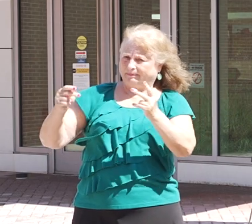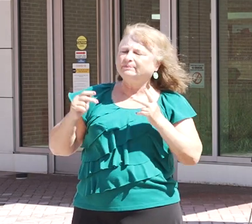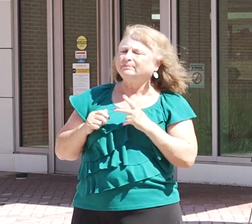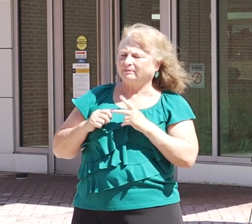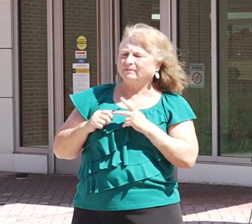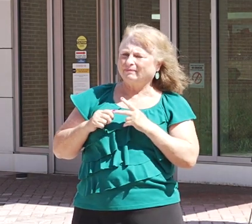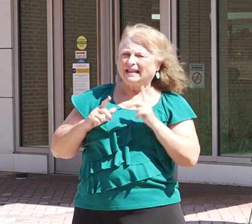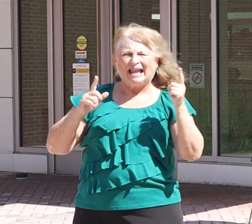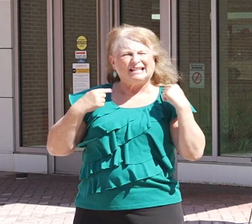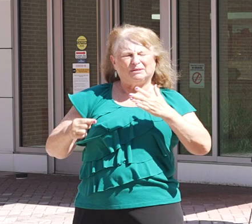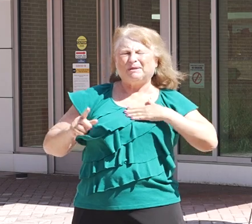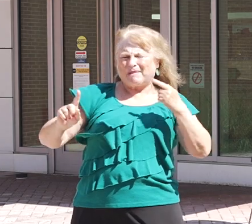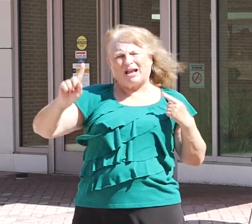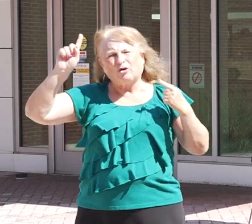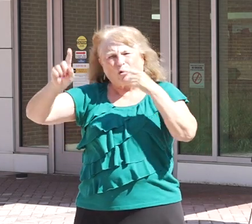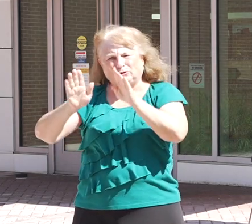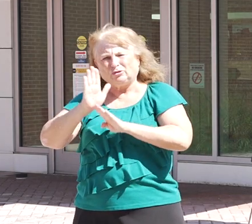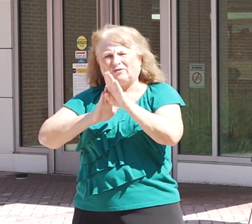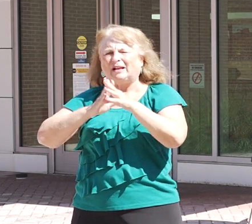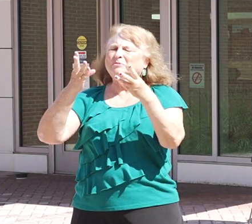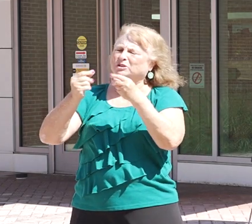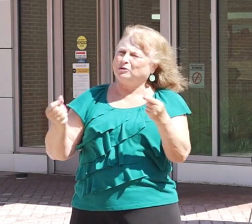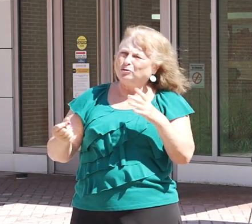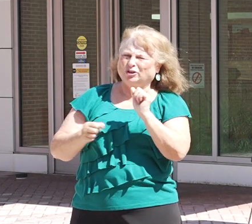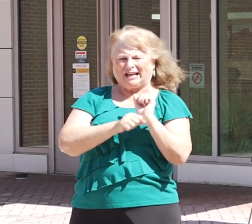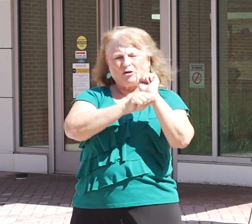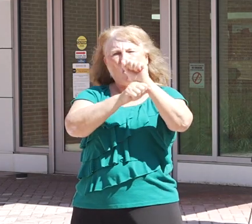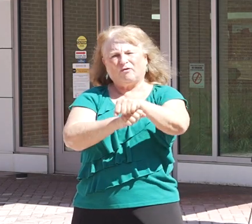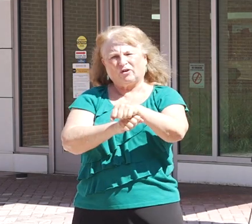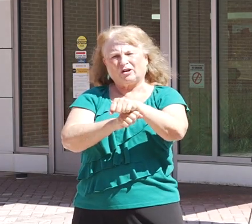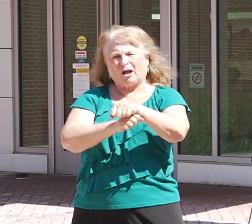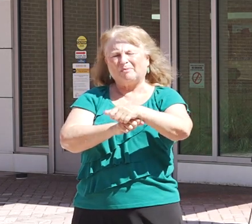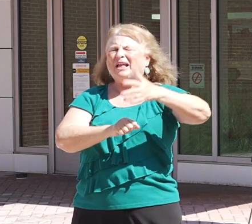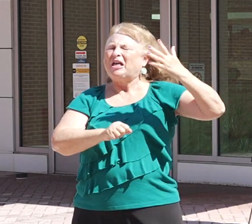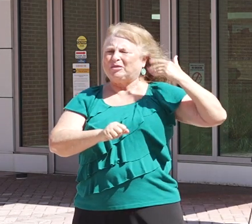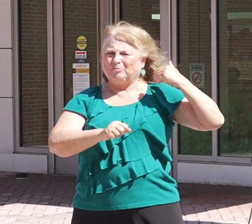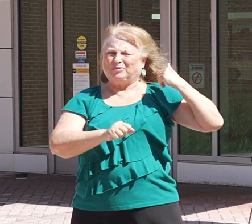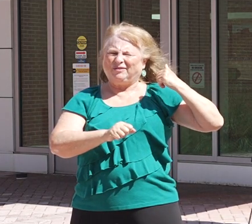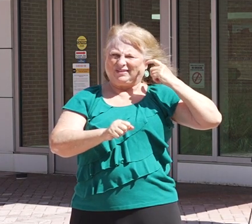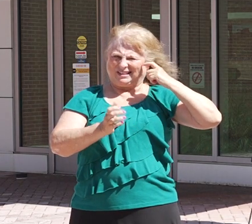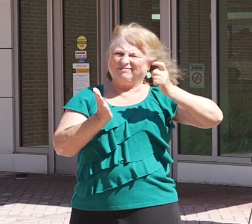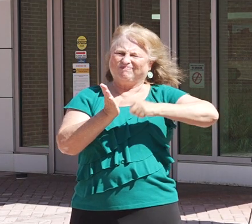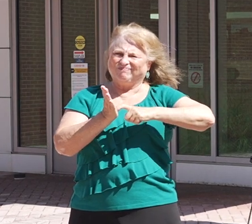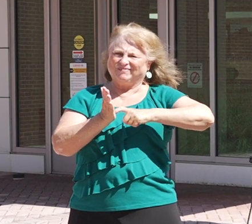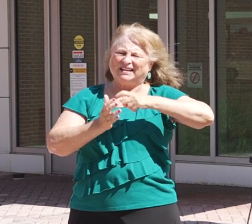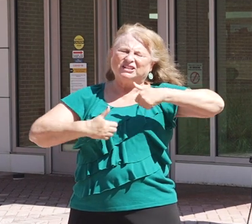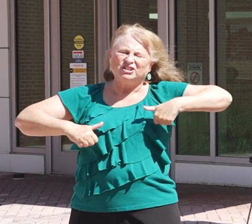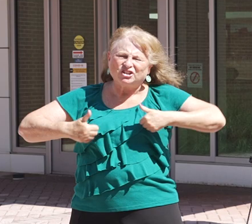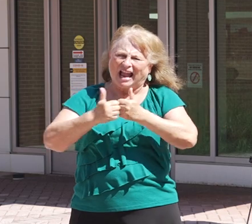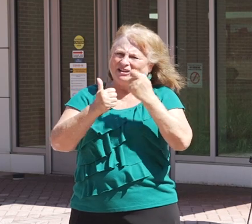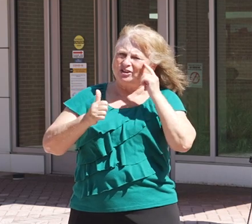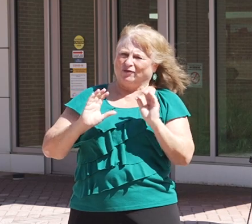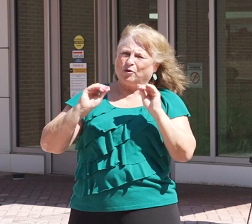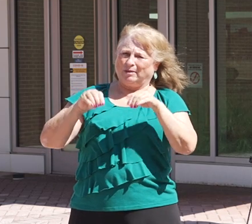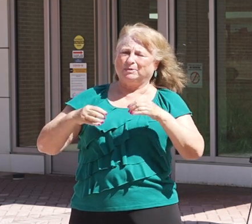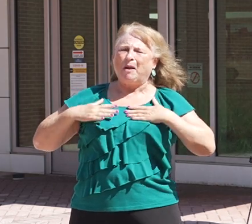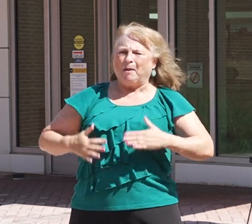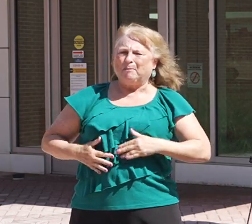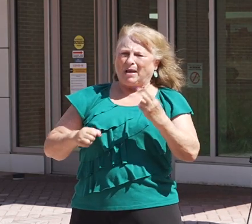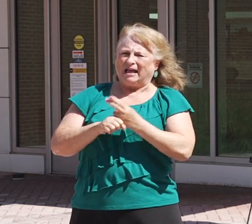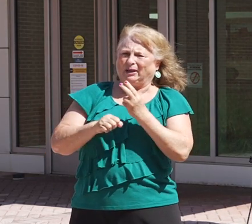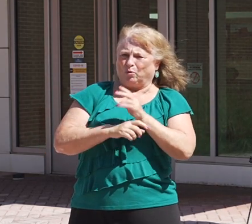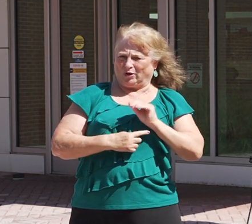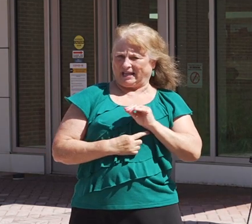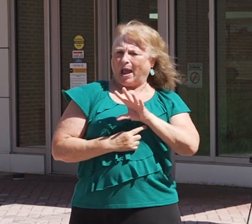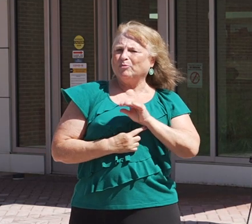It has always been my goal to develop solutions and overcome the previously cited challenges for implementing body-worn